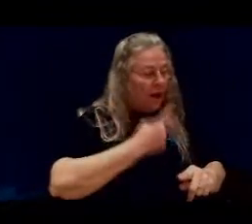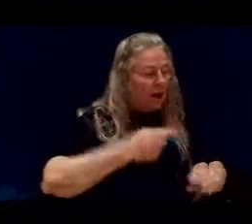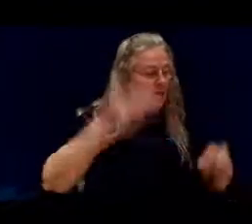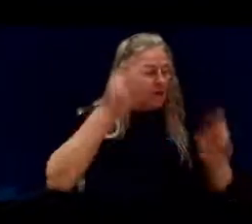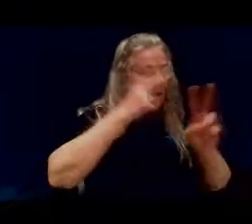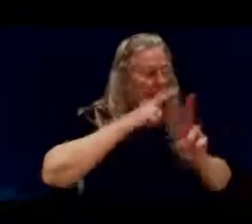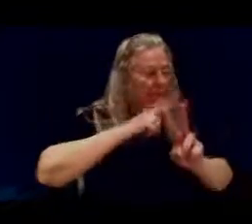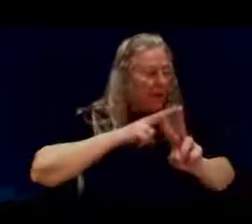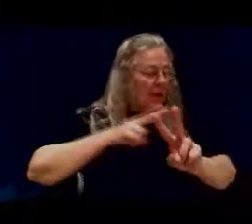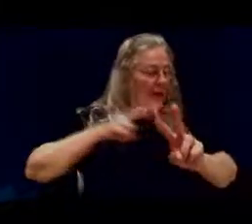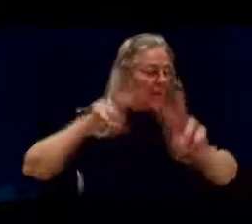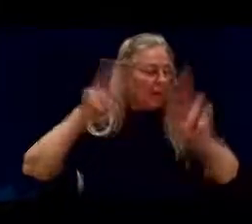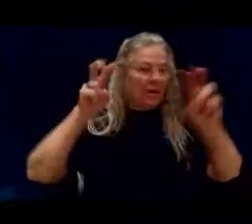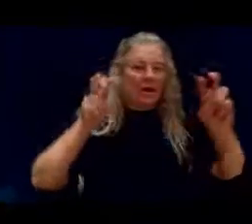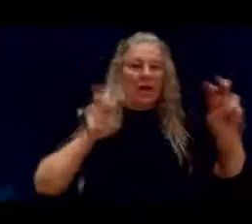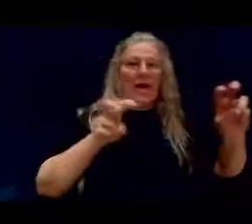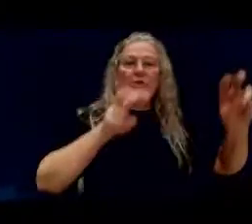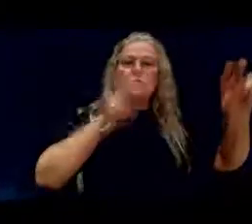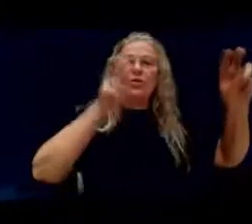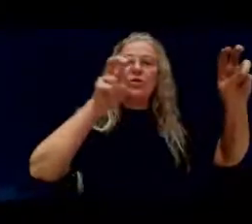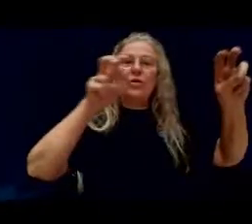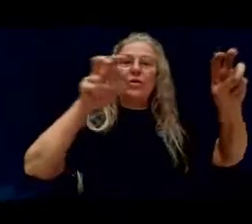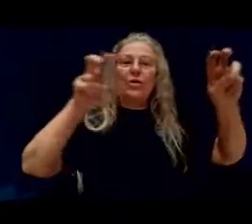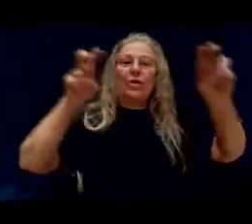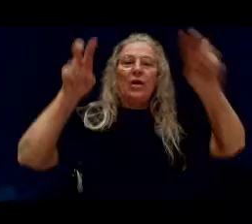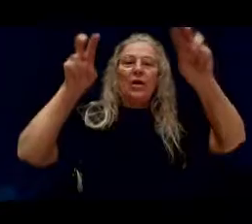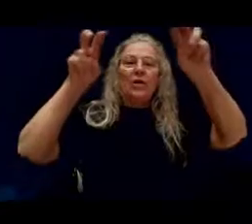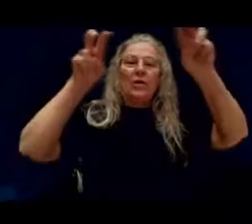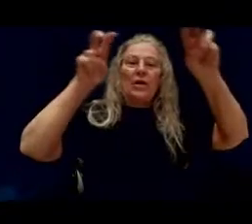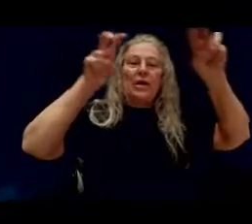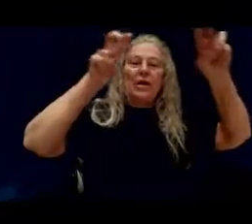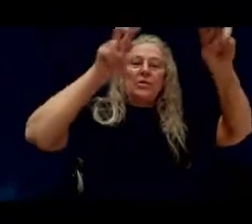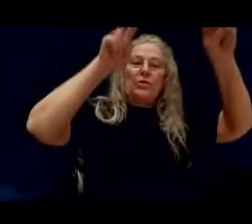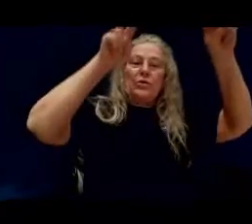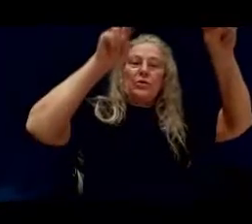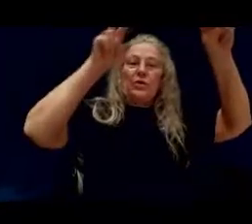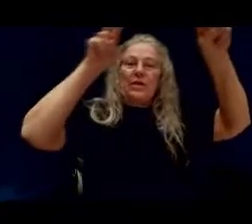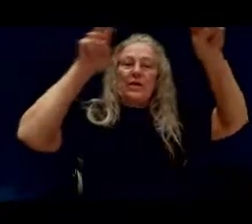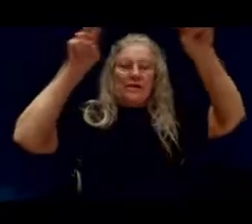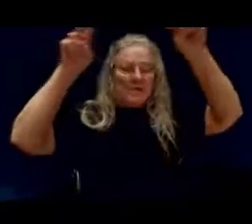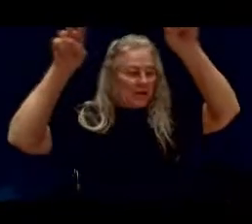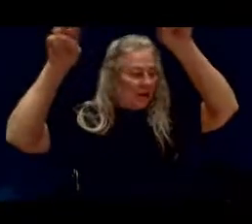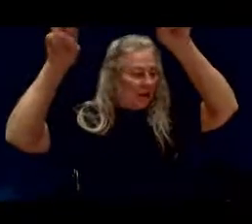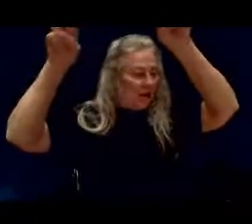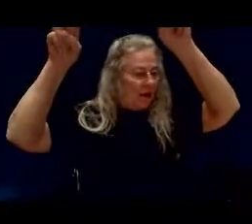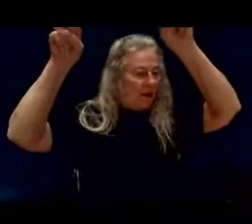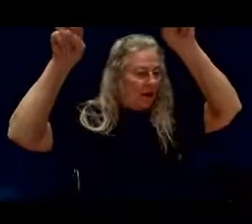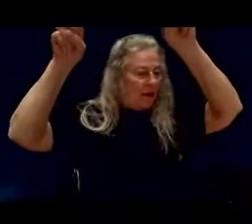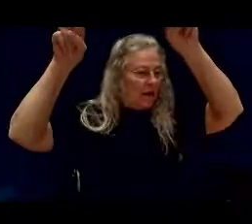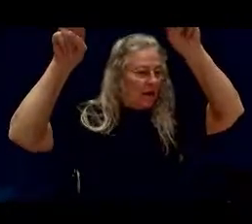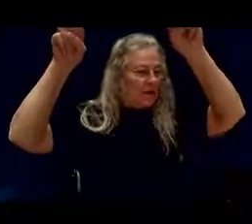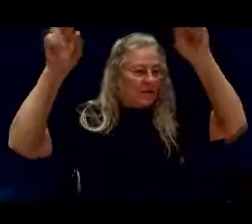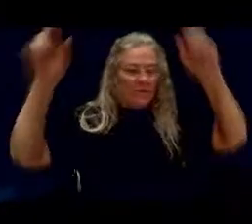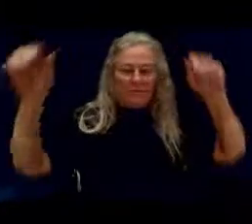eyes beheld that journey to the skies.